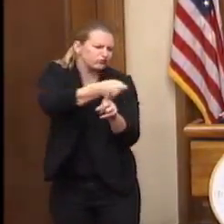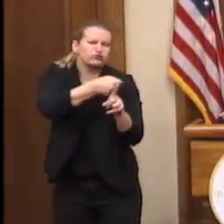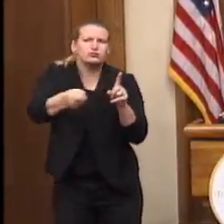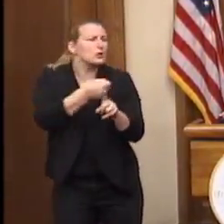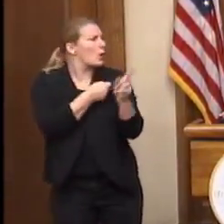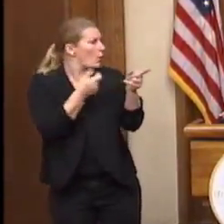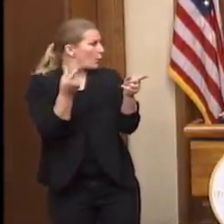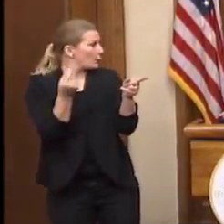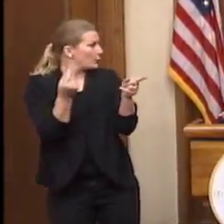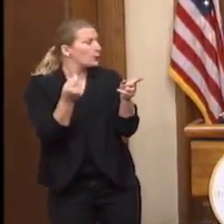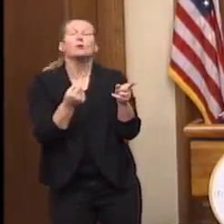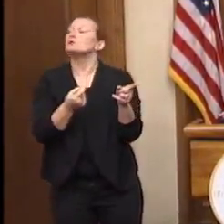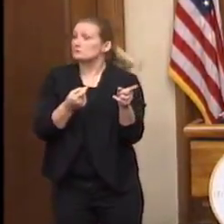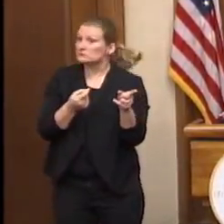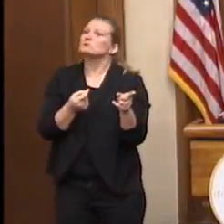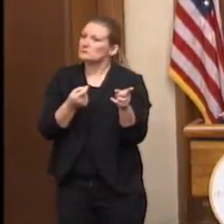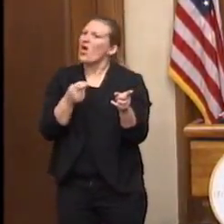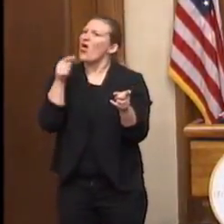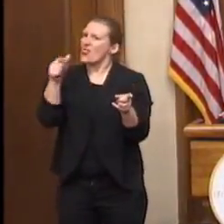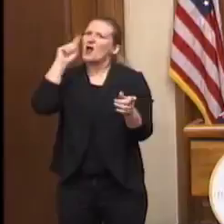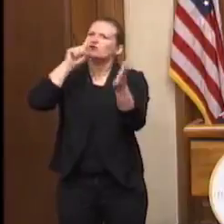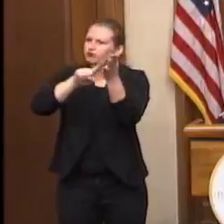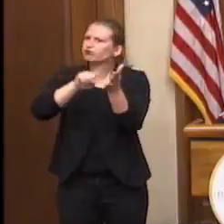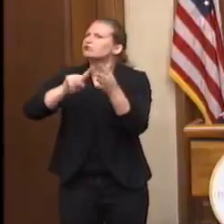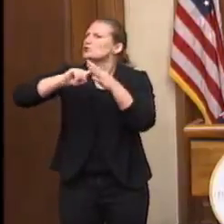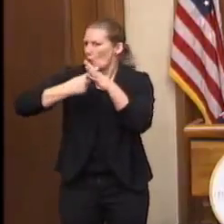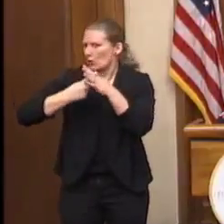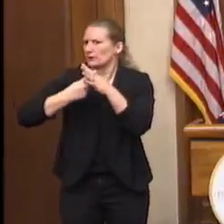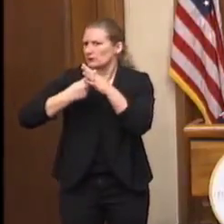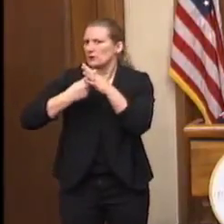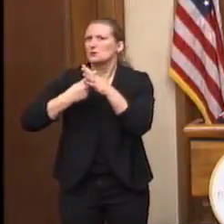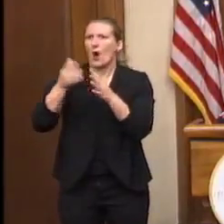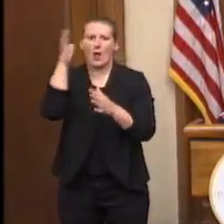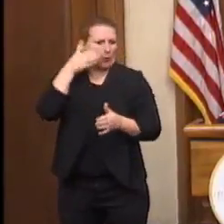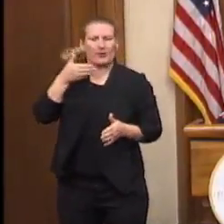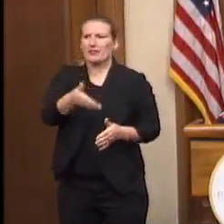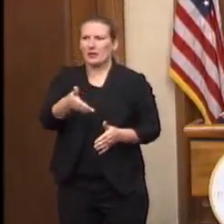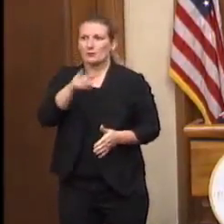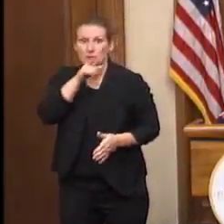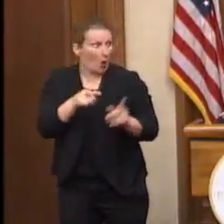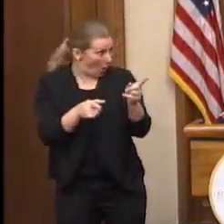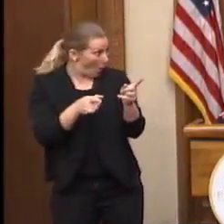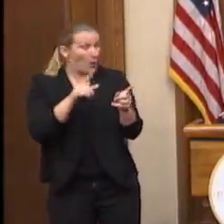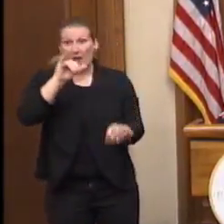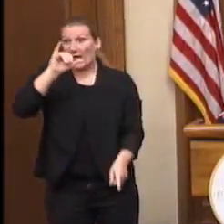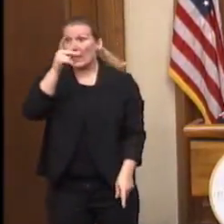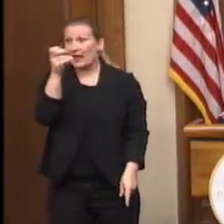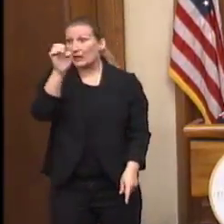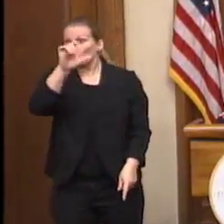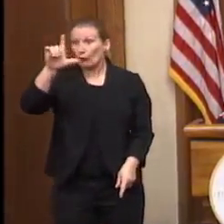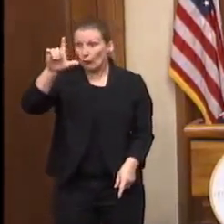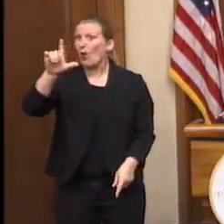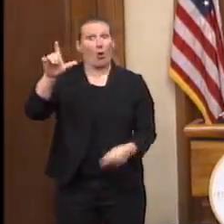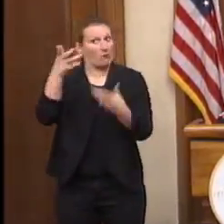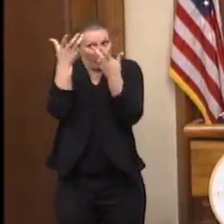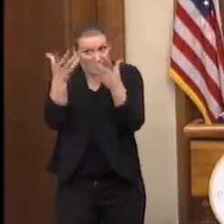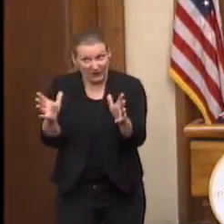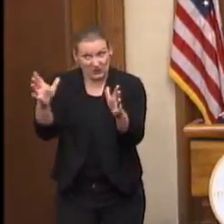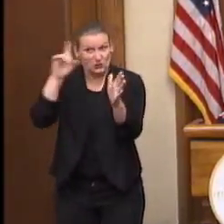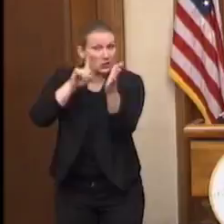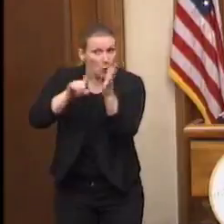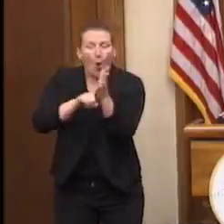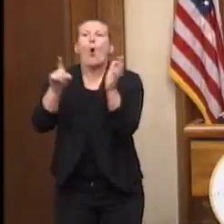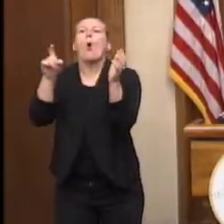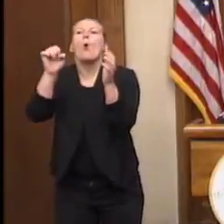certainly I'll be there to watch the process of it and to make sure that it comes to the. Internally, it's already under investigation internally or with